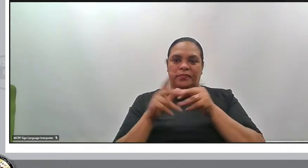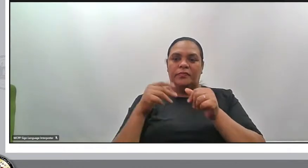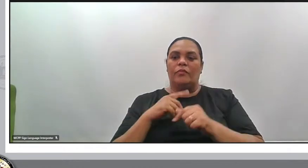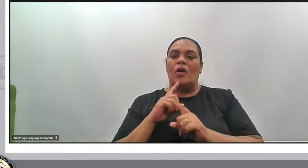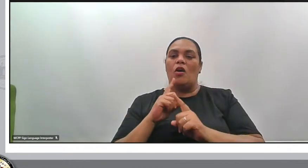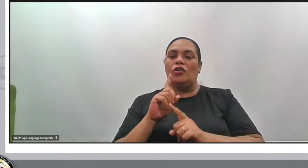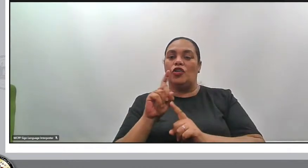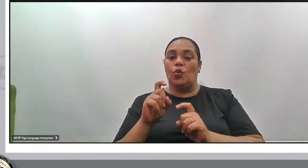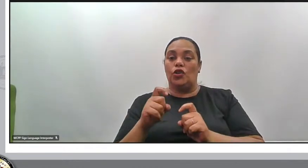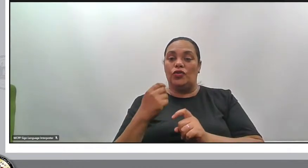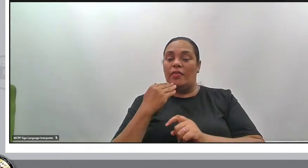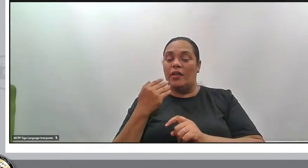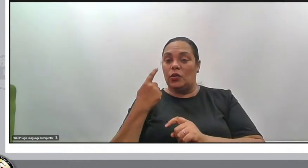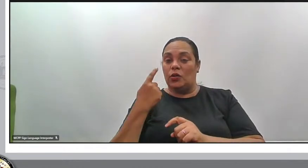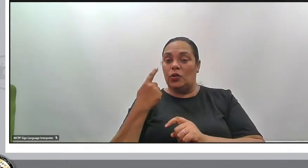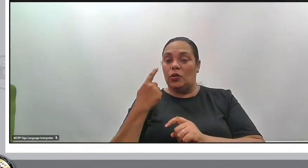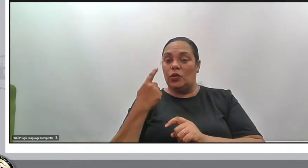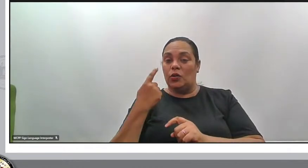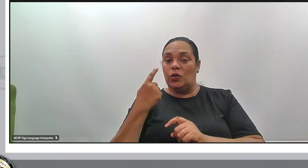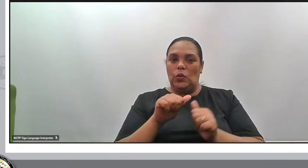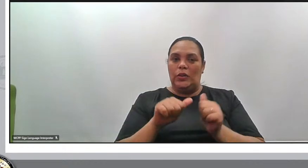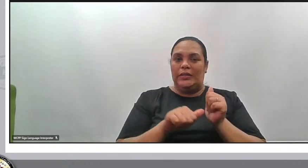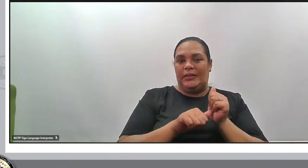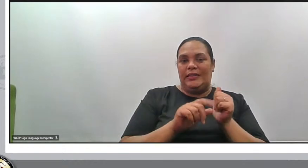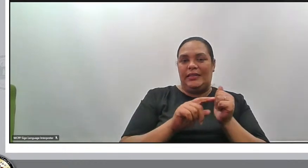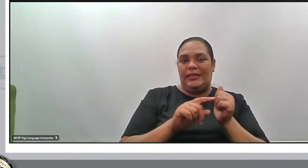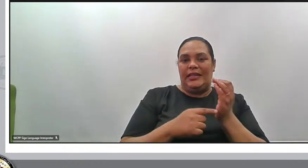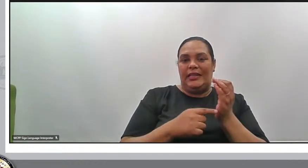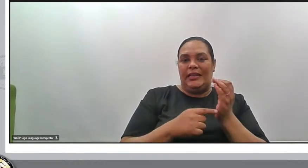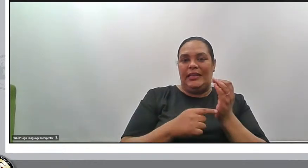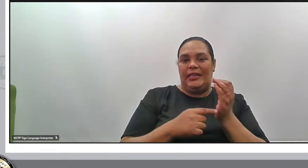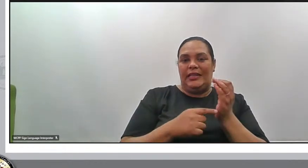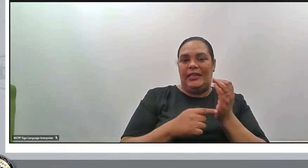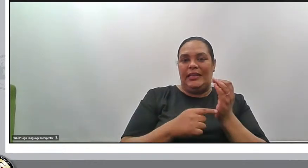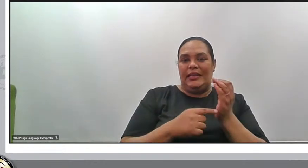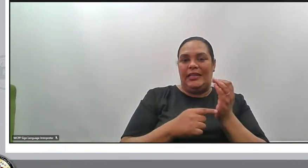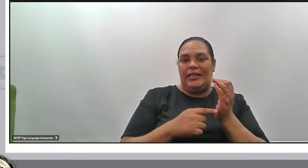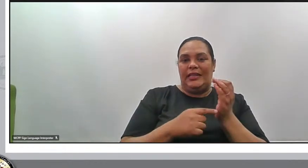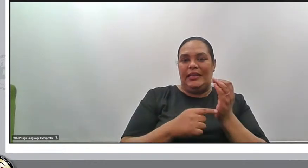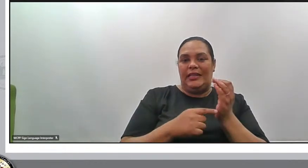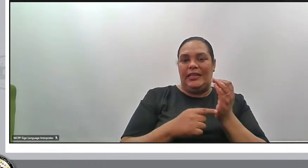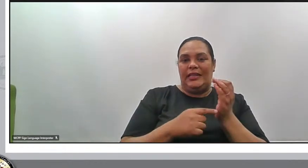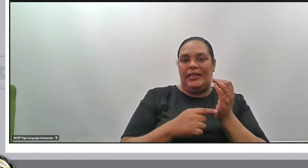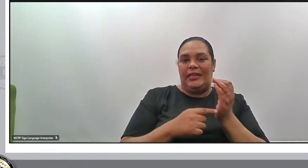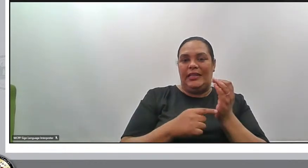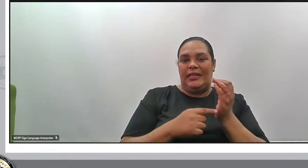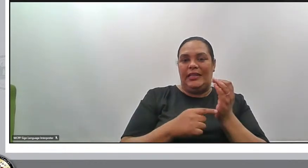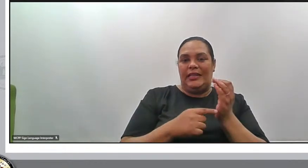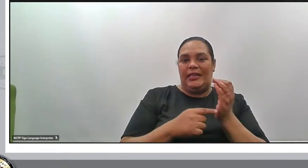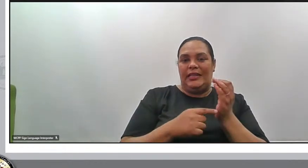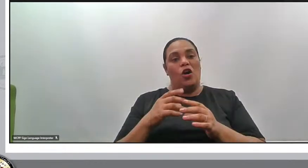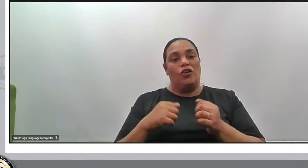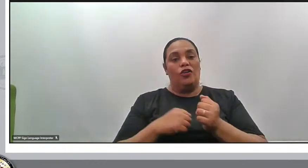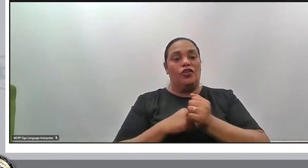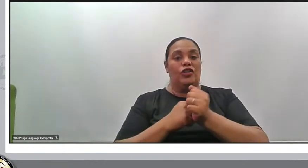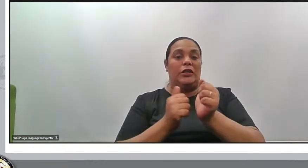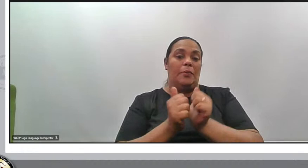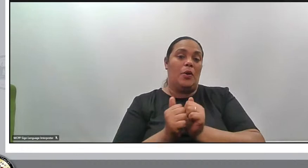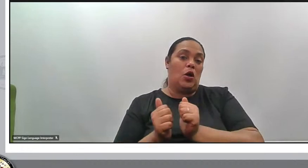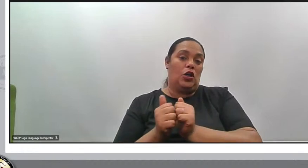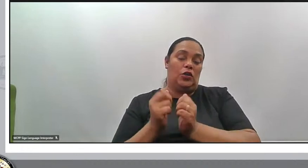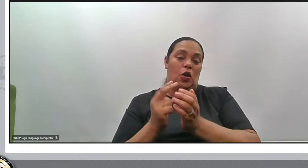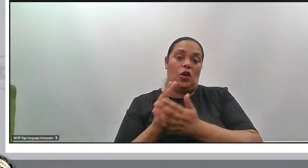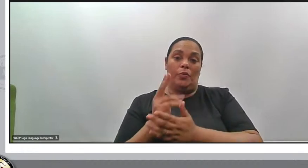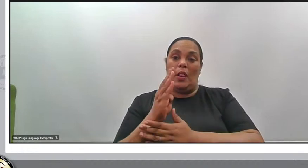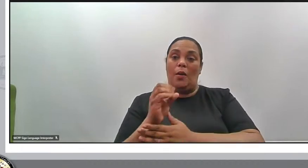Secretary, for assisting with the digital platforms. Let me start with the strategic partnerships, Honourable